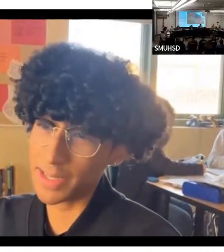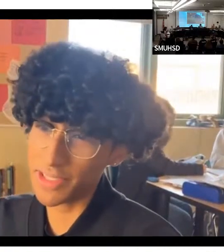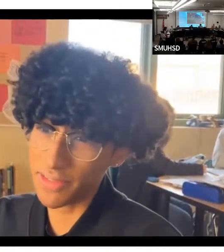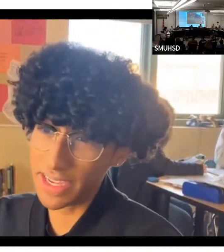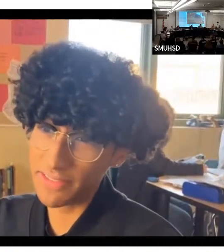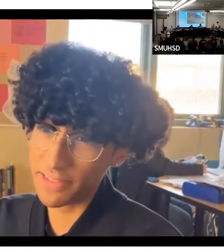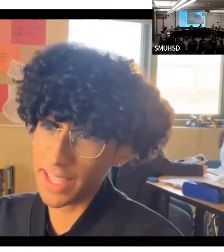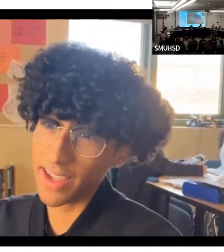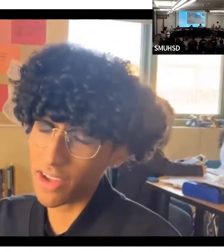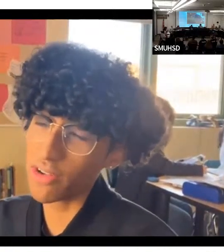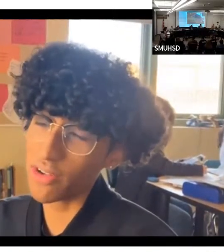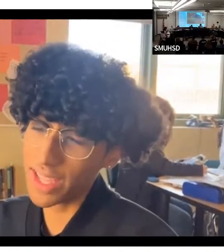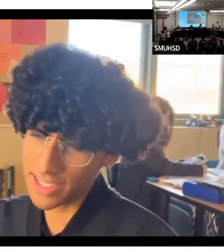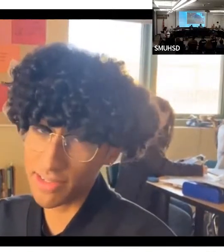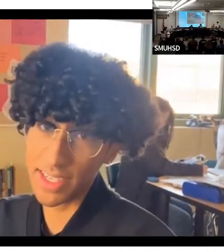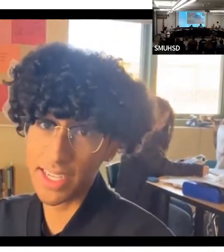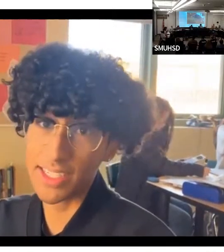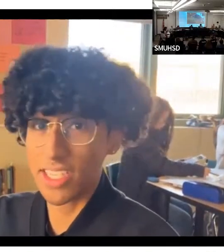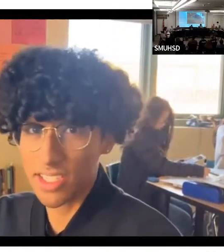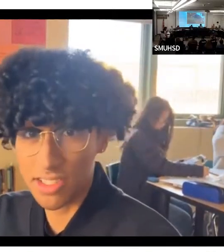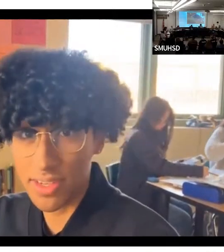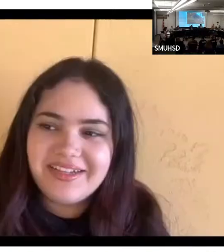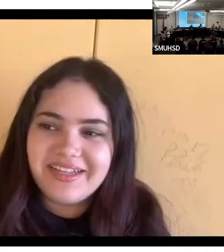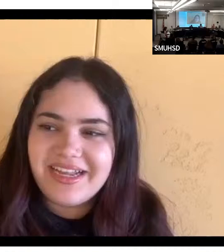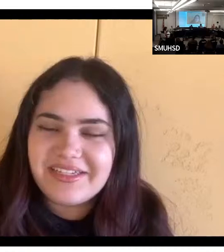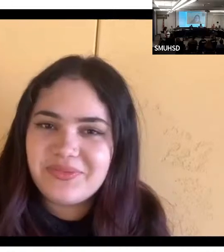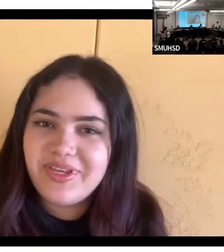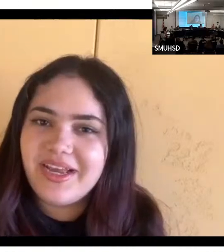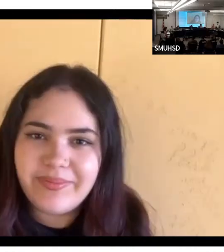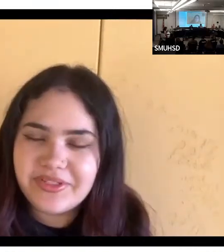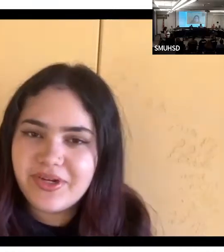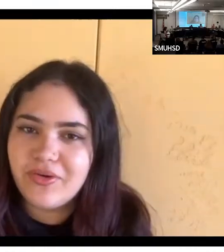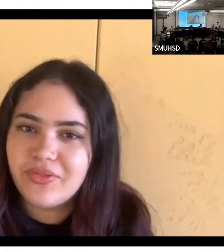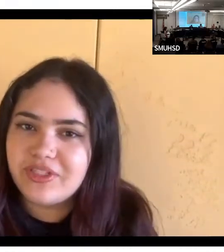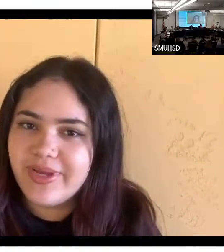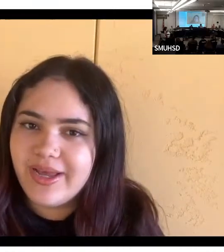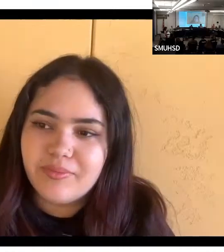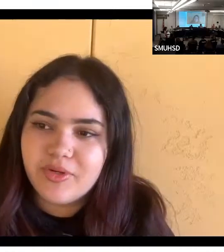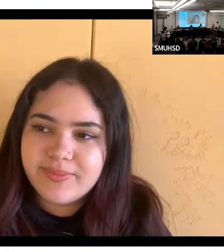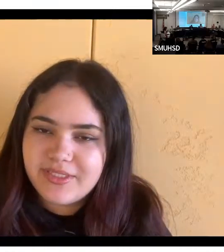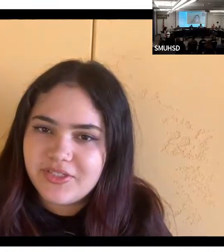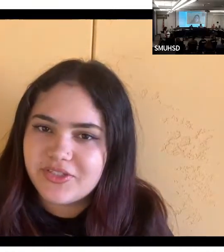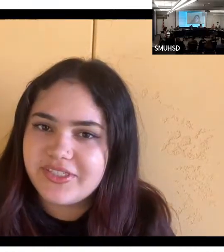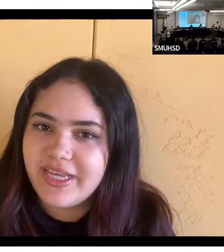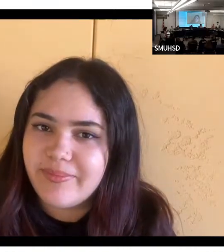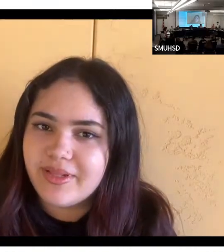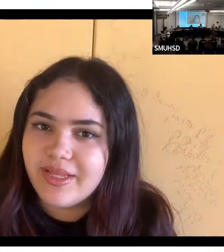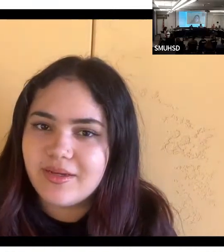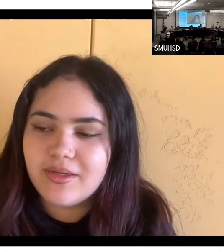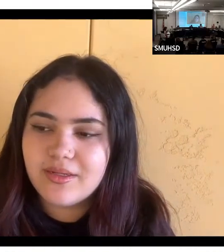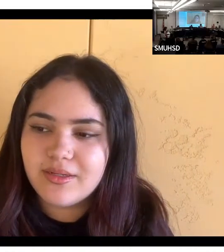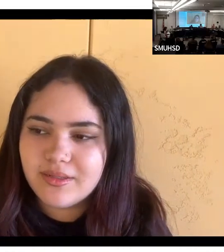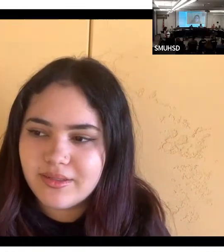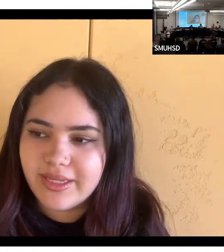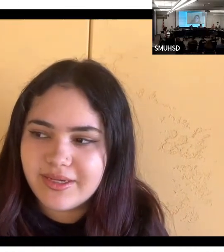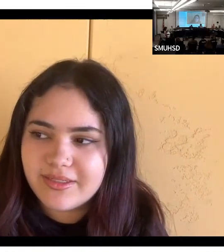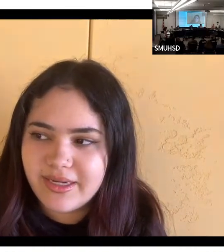like it sort of stems away from that, oh, that student is just a student. Like last week, my mental health was bad. Most of my teachers gave me